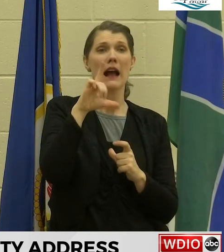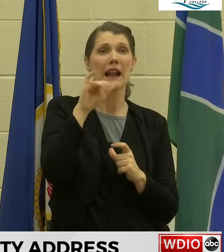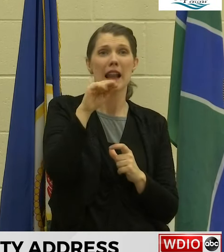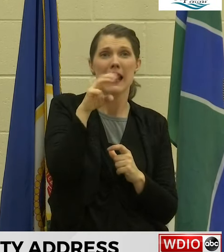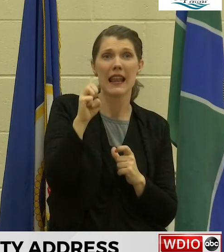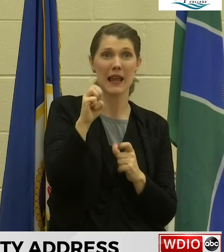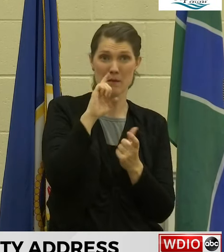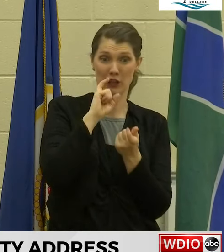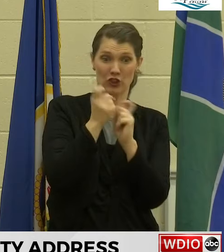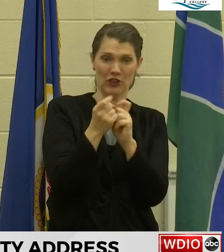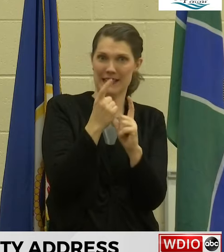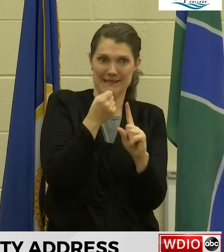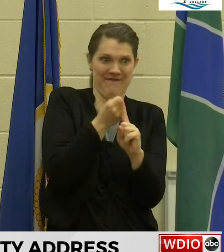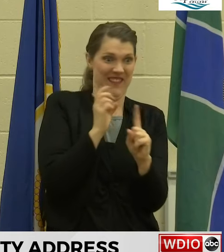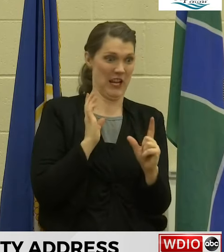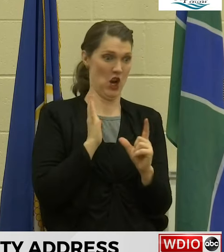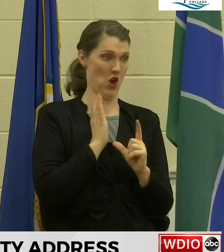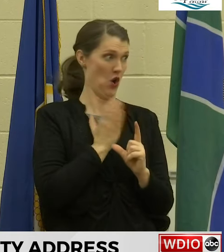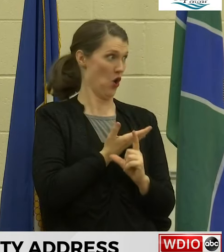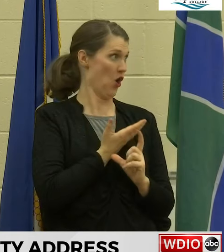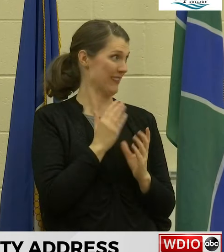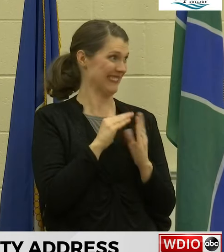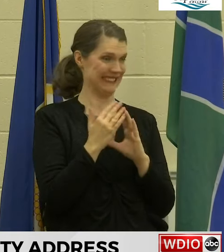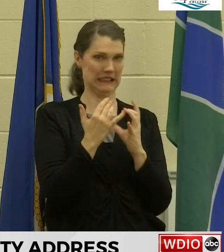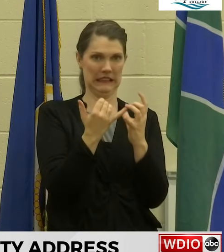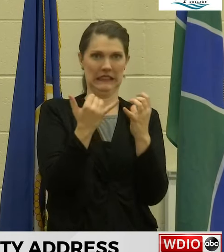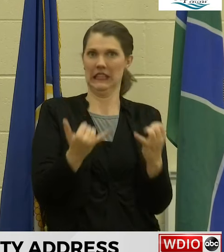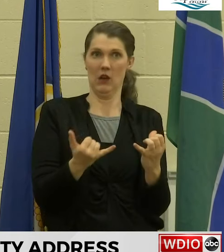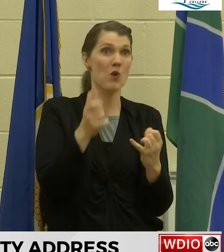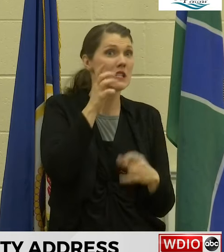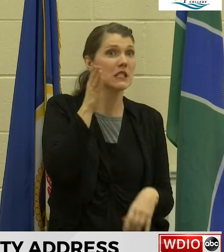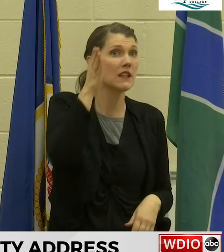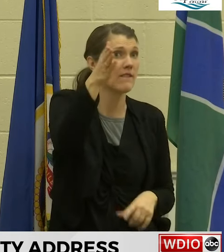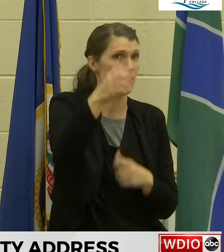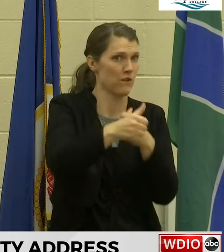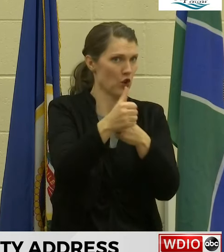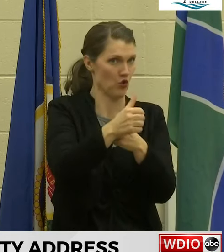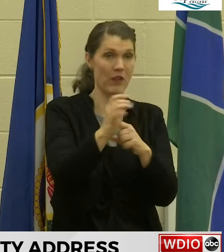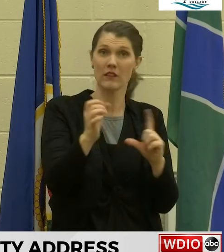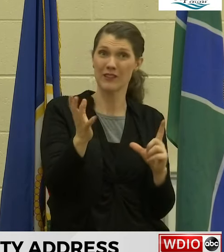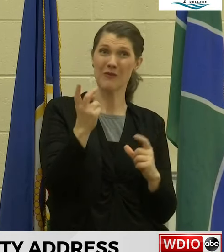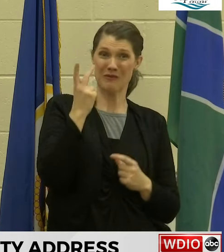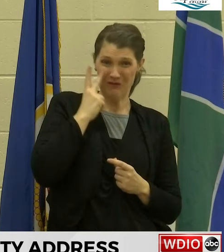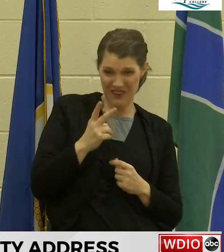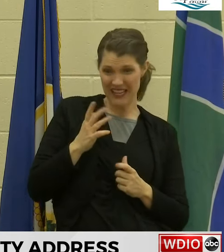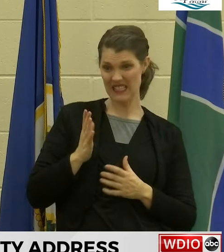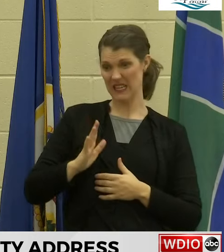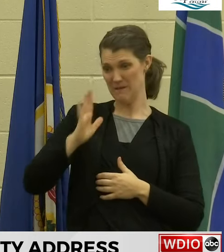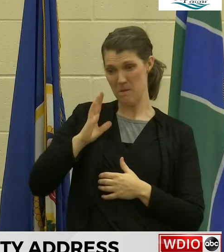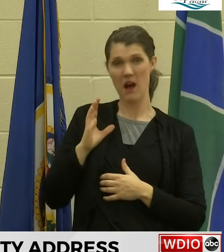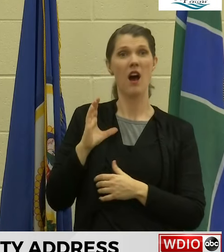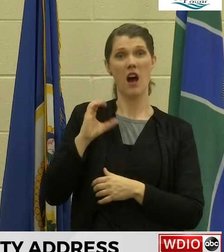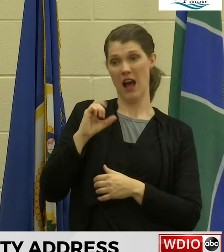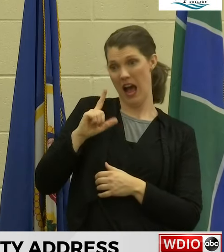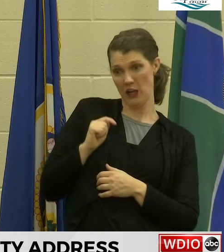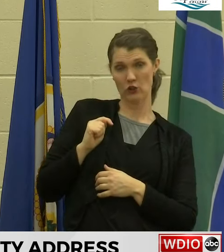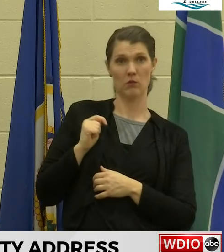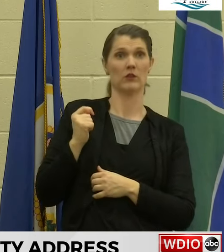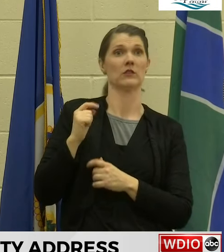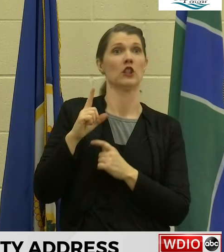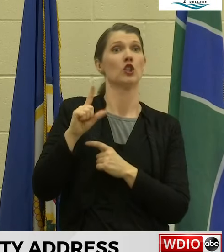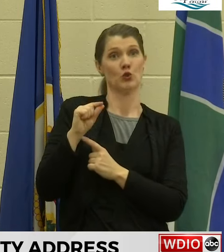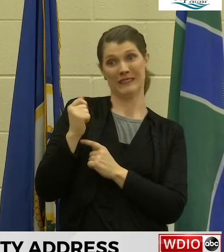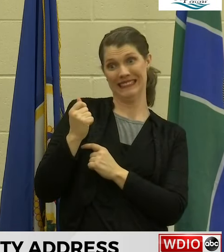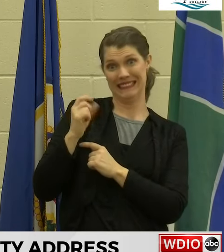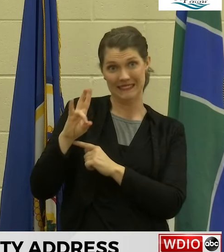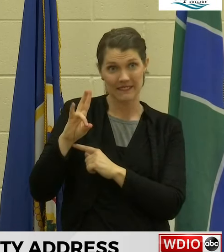city now. It is not some future threat. We saw its effects these last two Octobers